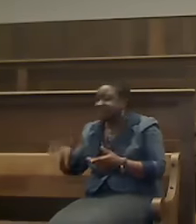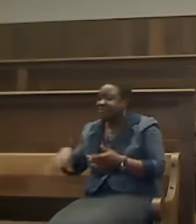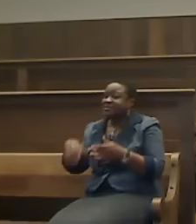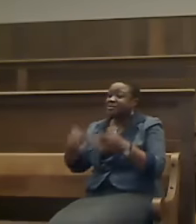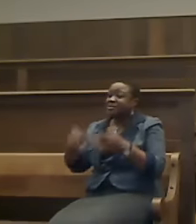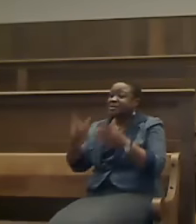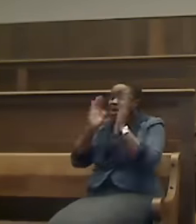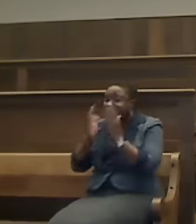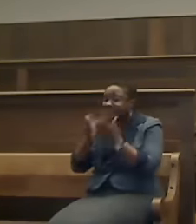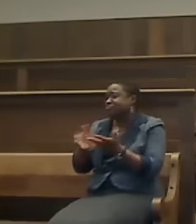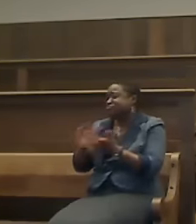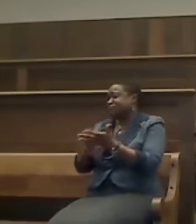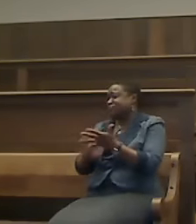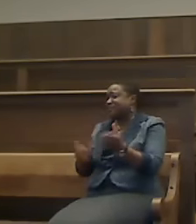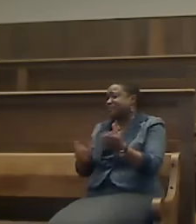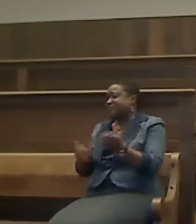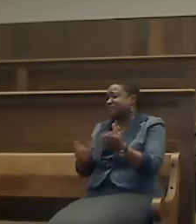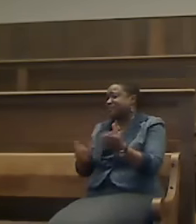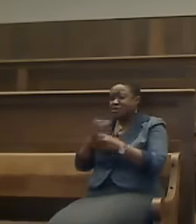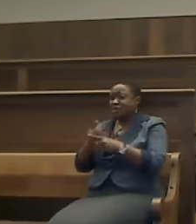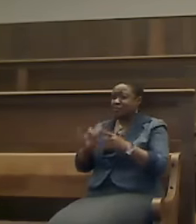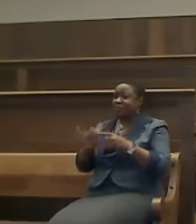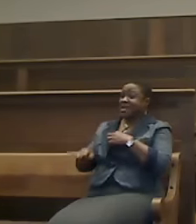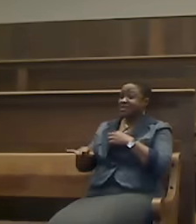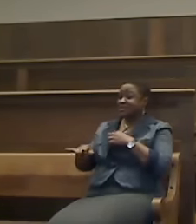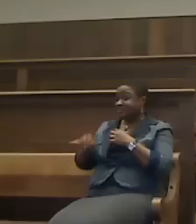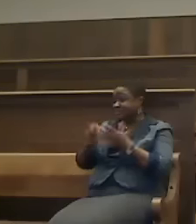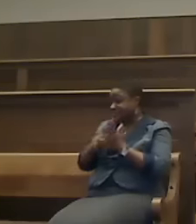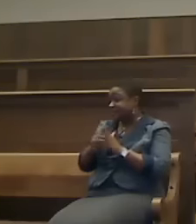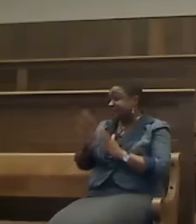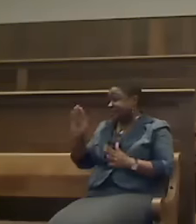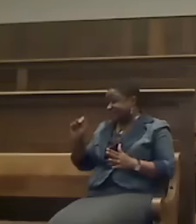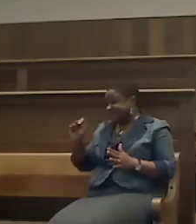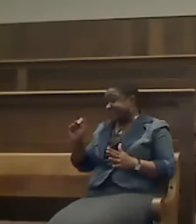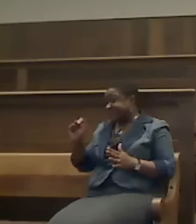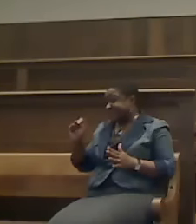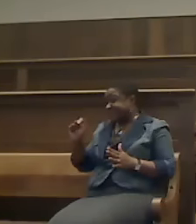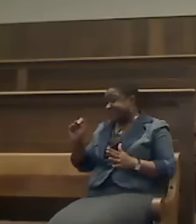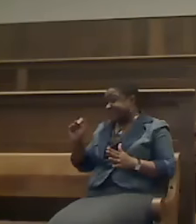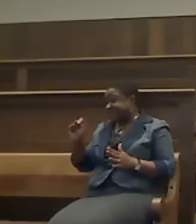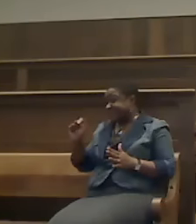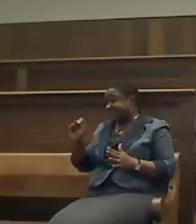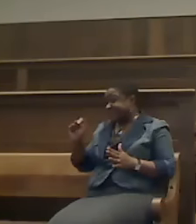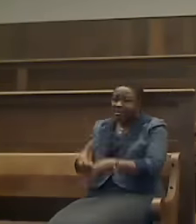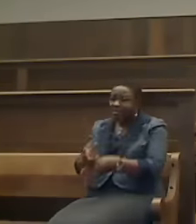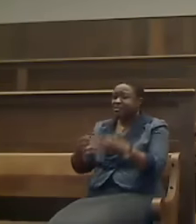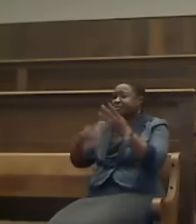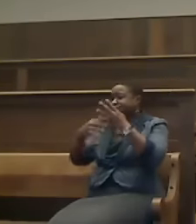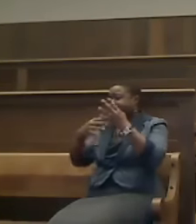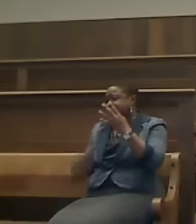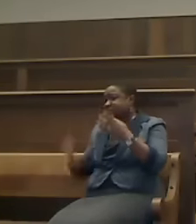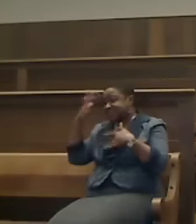So these are ways that eating Bt corn might cause a whole host of diseases,